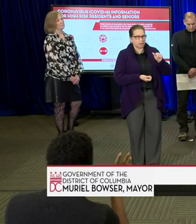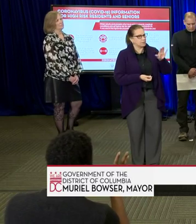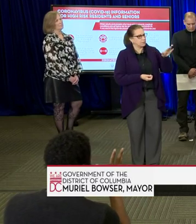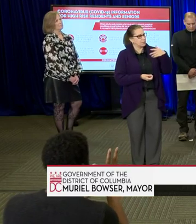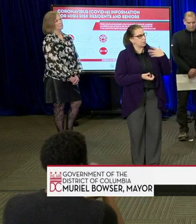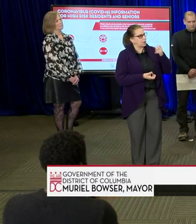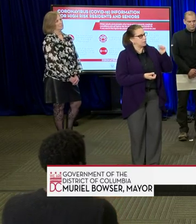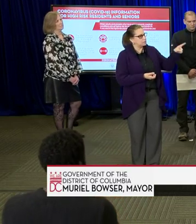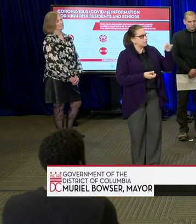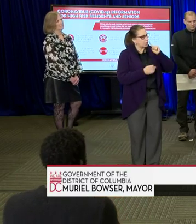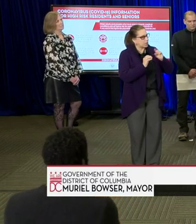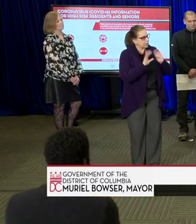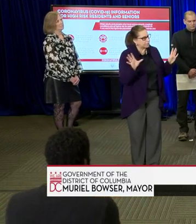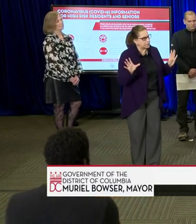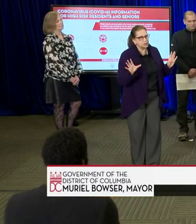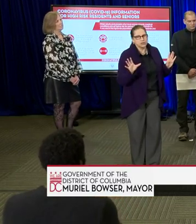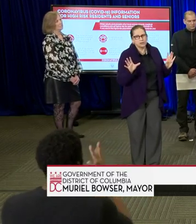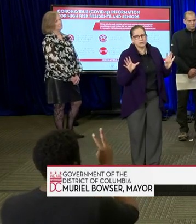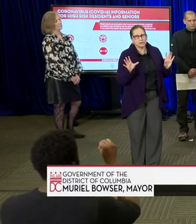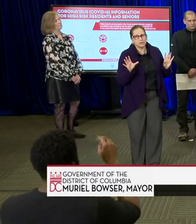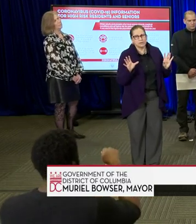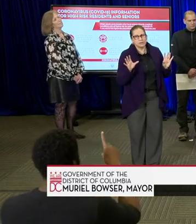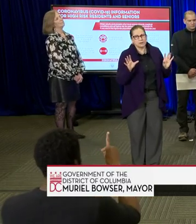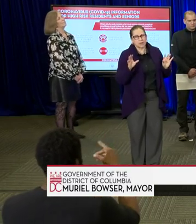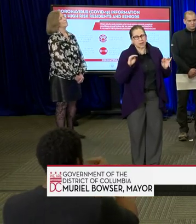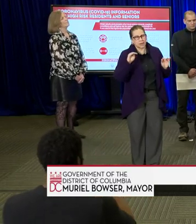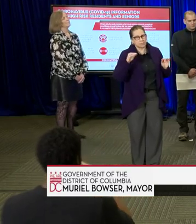know you distinguish between quarantine and self-quarantine.